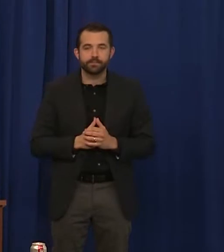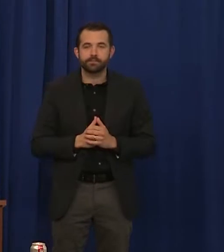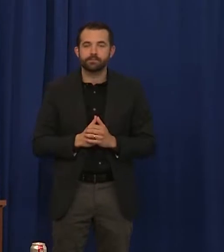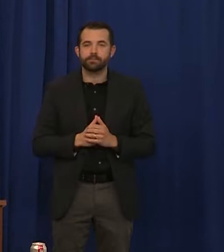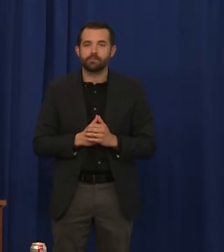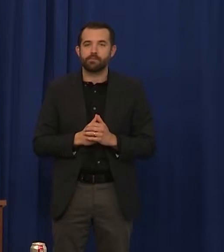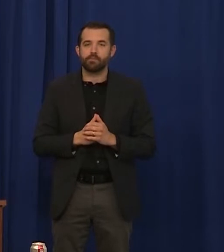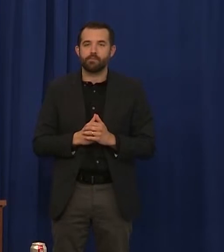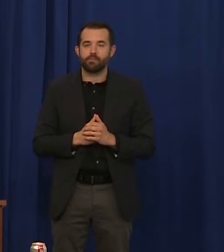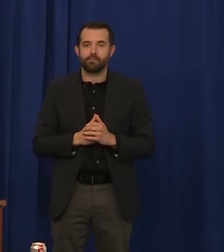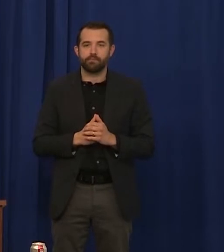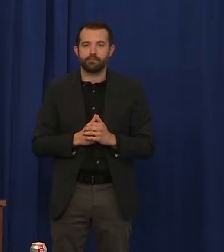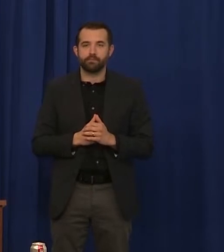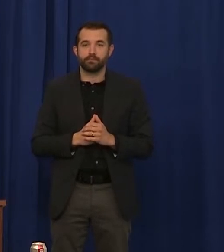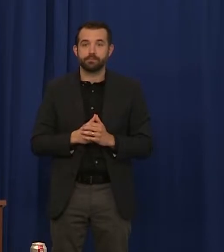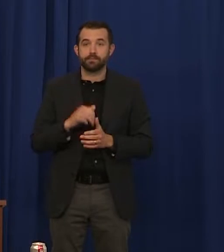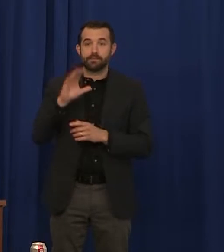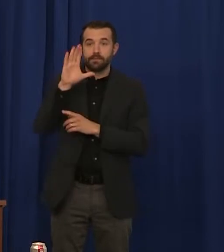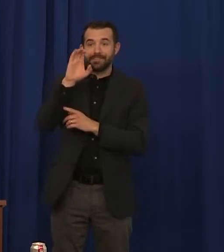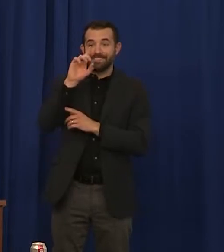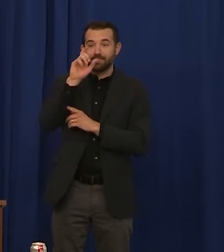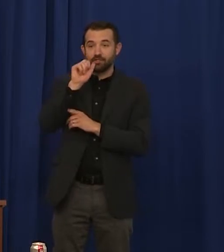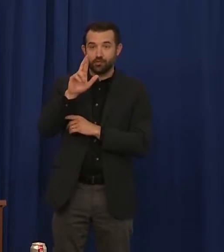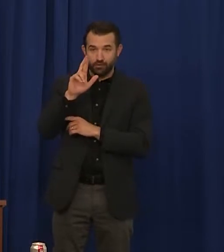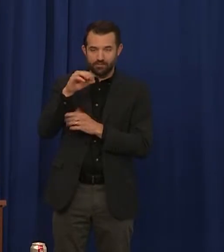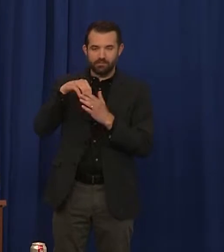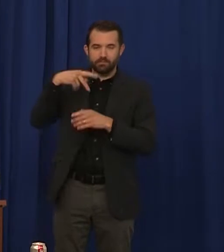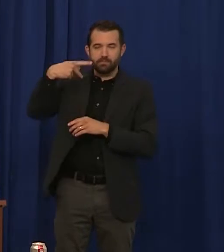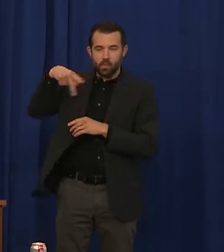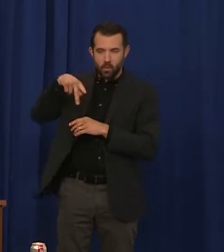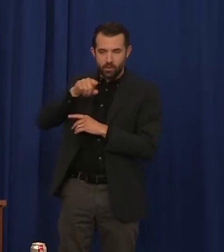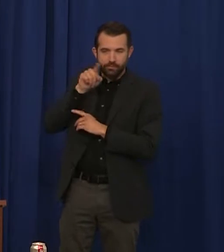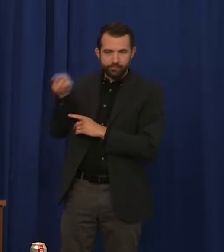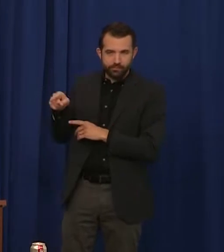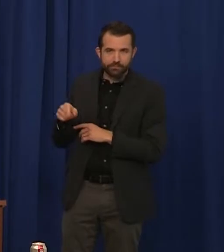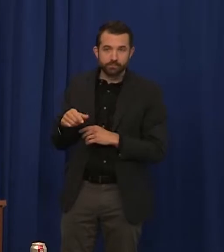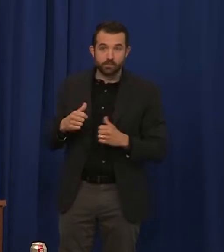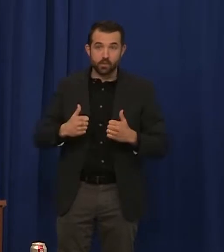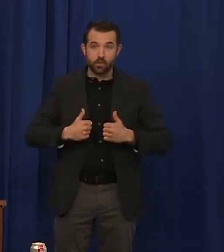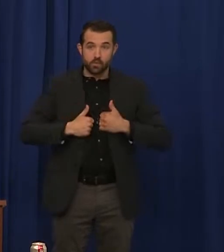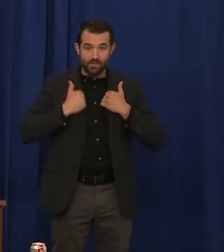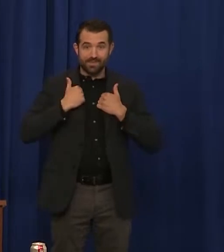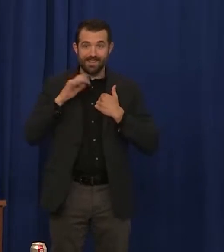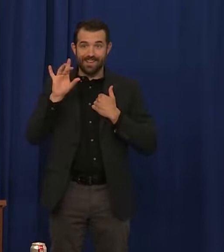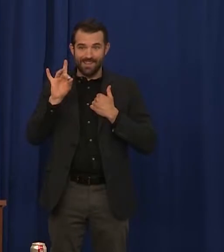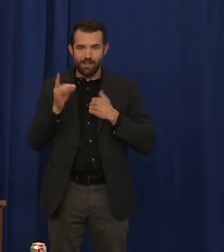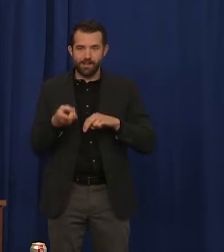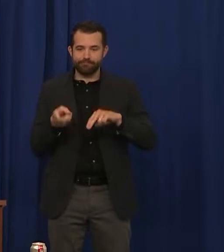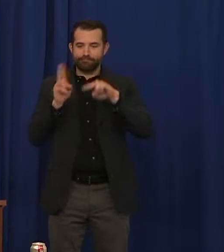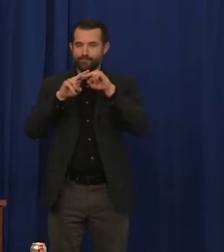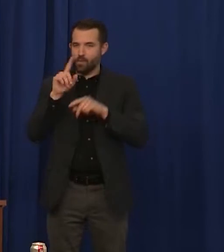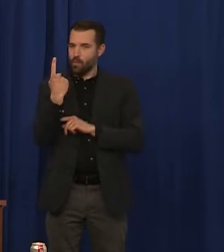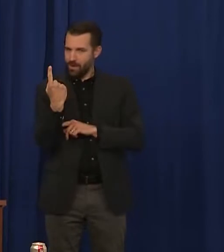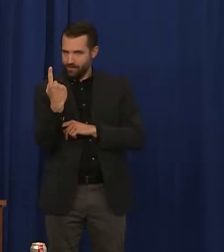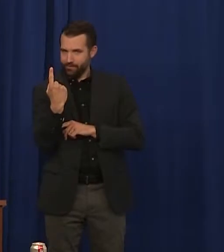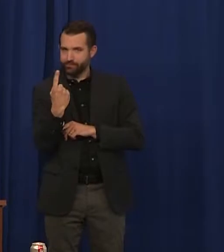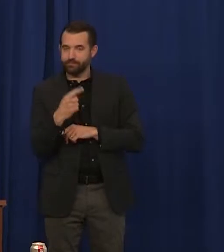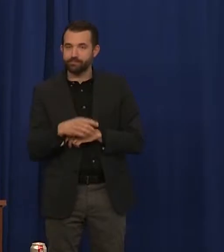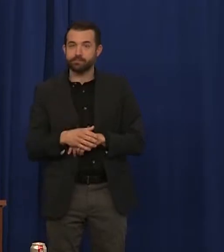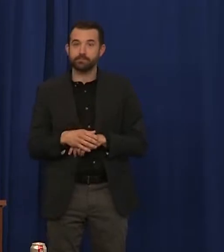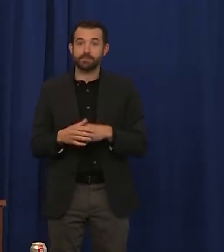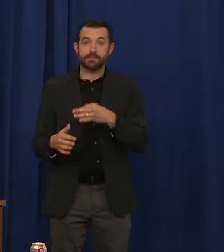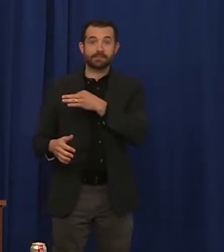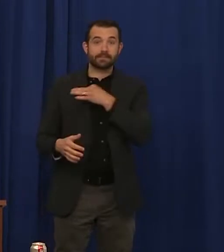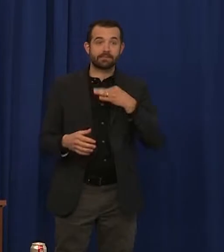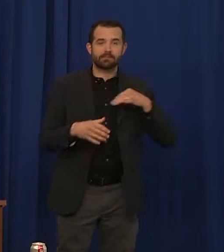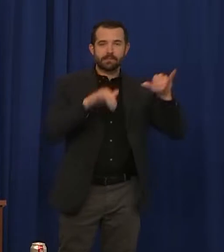At the Cedars facility in Portland, there are now 8 residents, an increase of 1 since yesterday, and 4